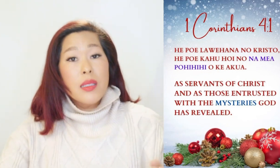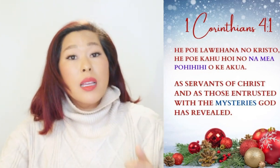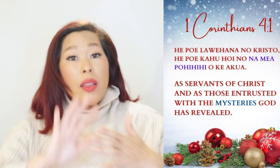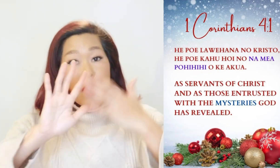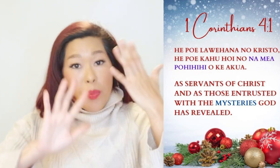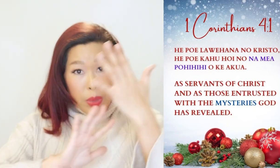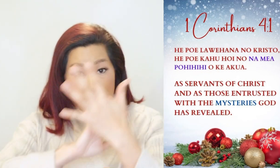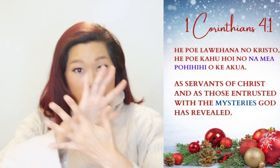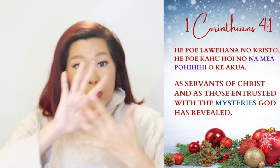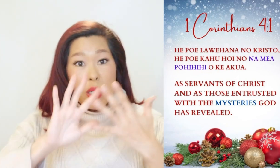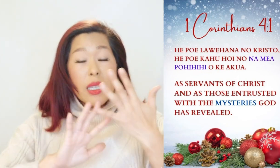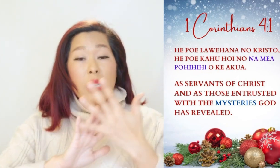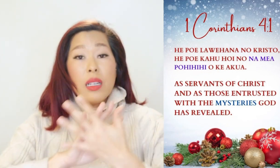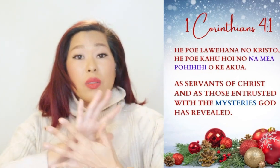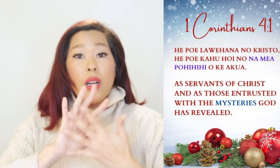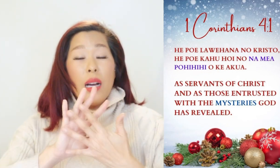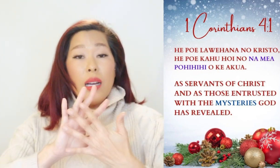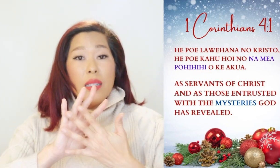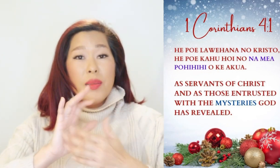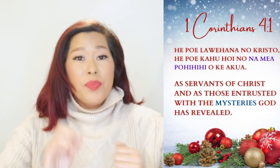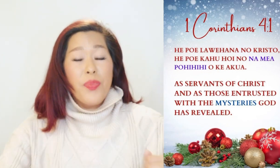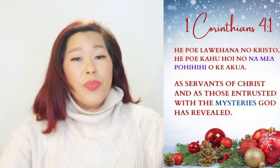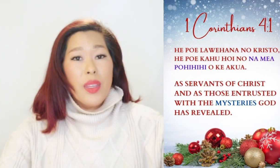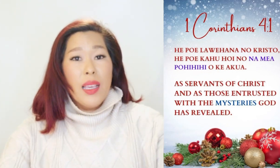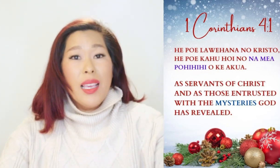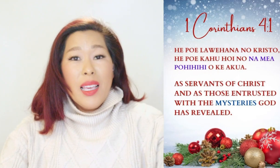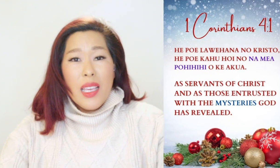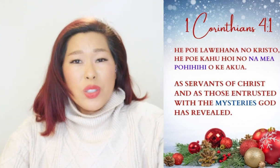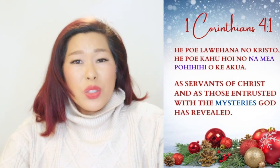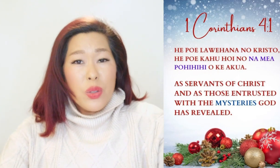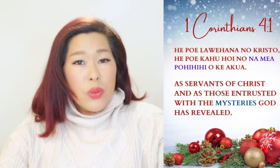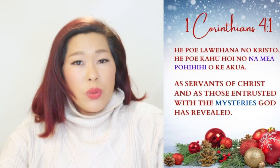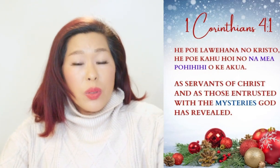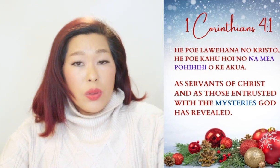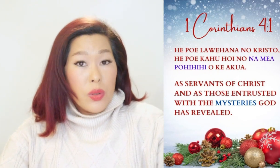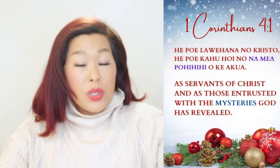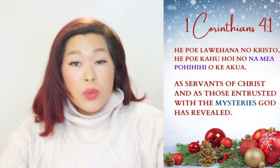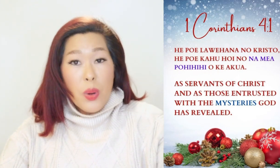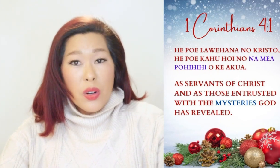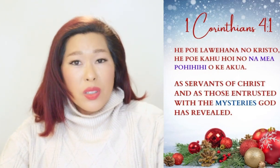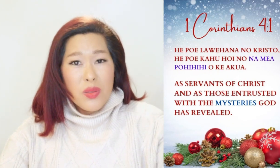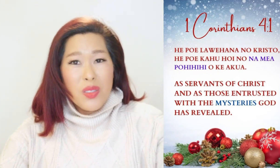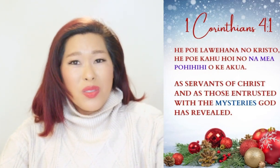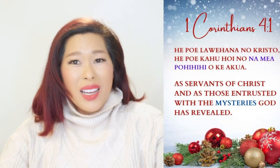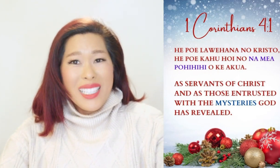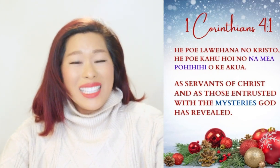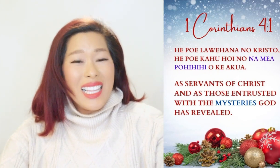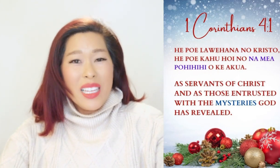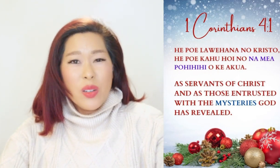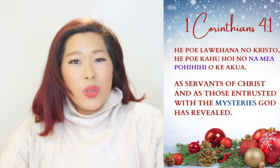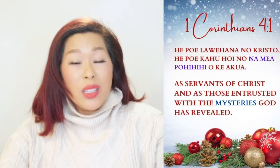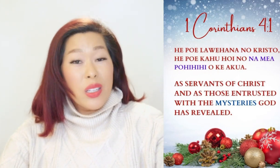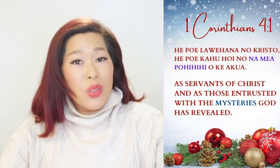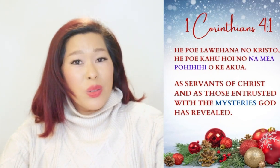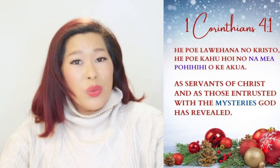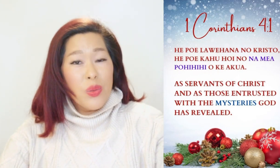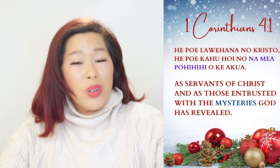the mystery of God. And you, with your spark of divine light within you,